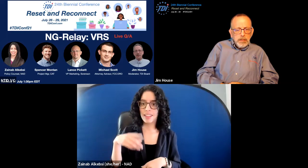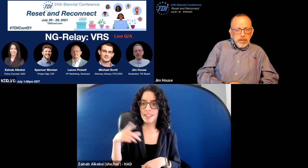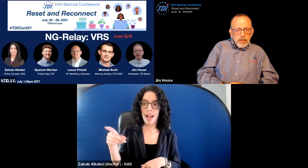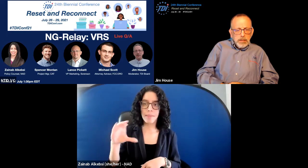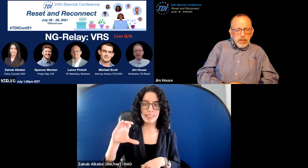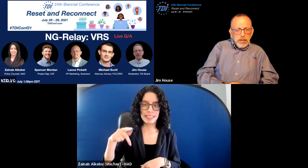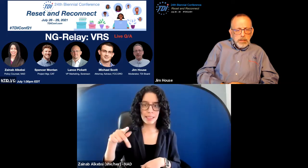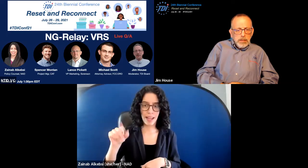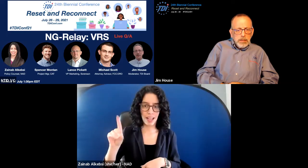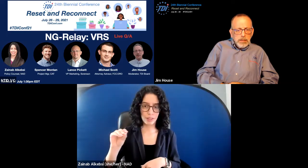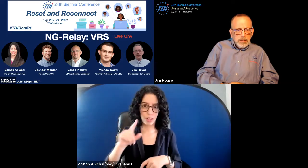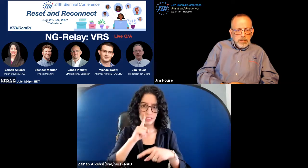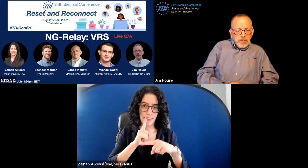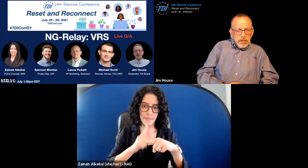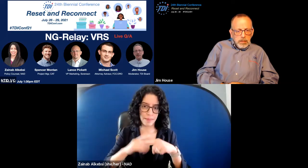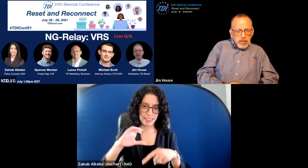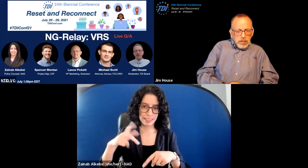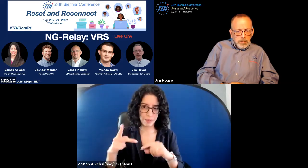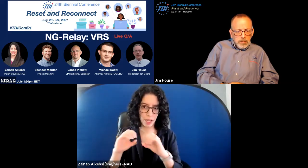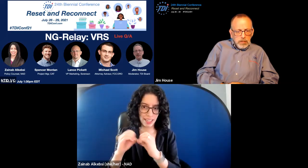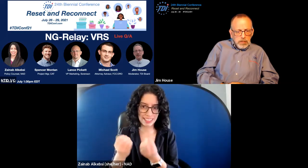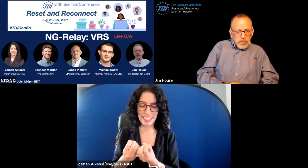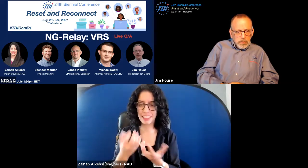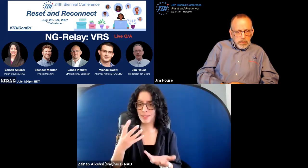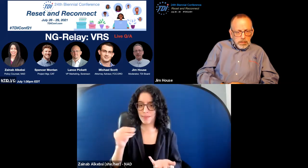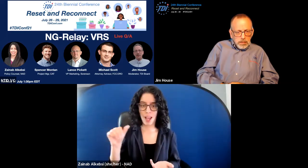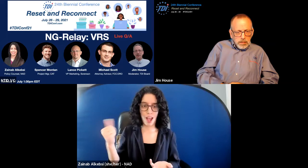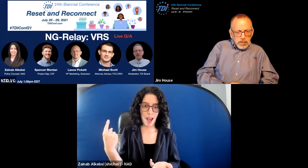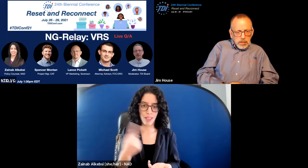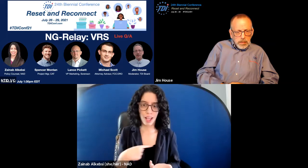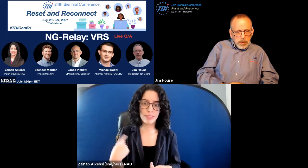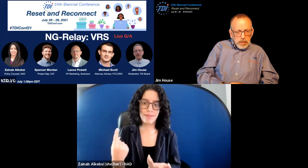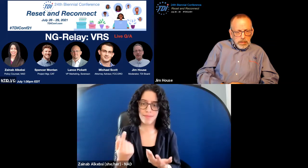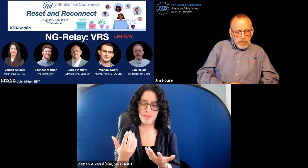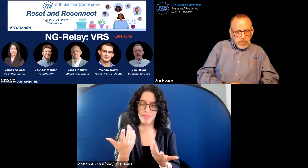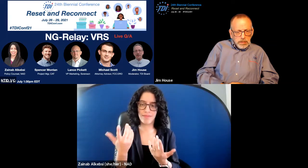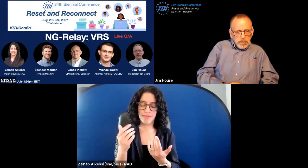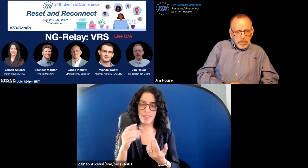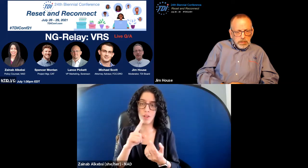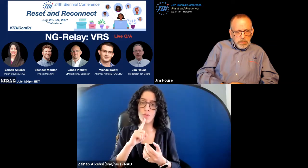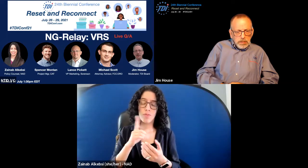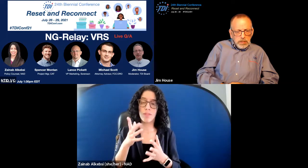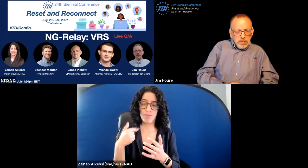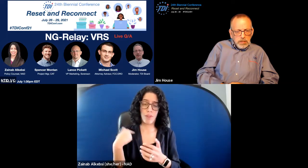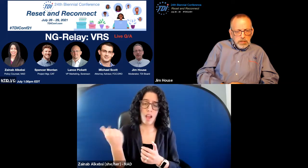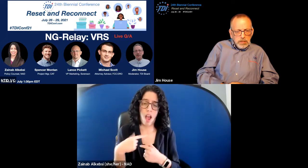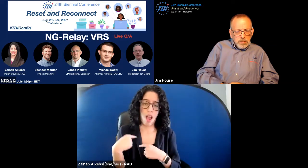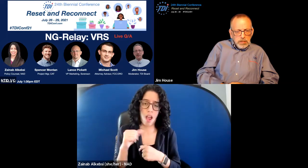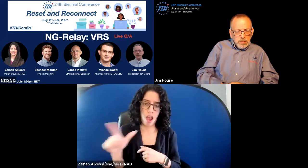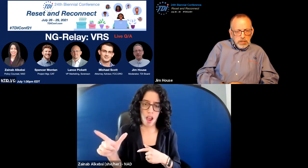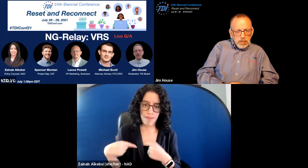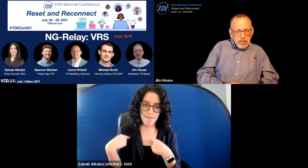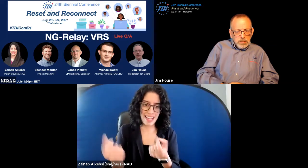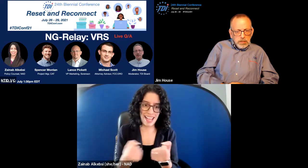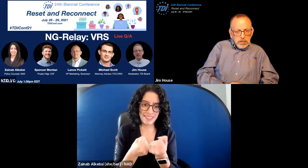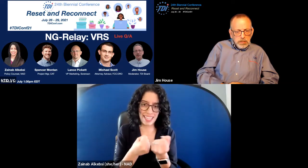NAD, TDI, CPADO, which is a C3 plus deaf organization. We've all been